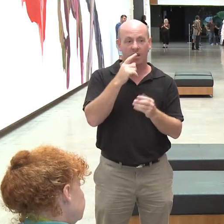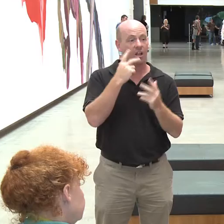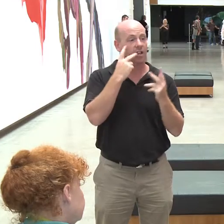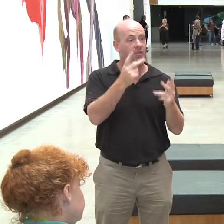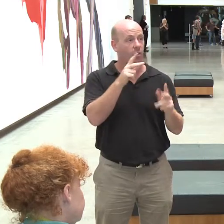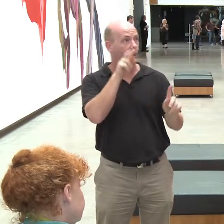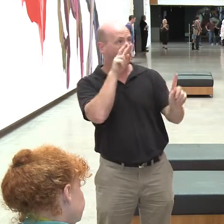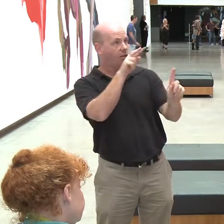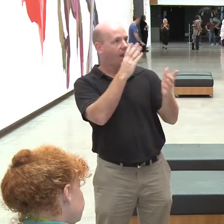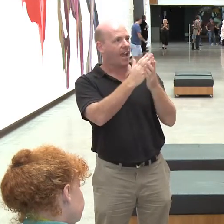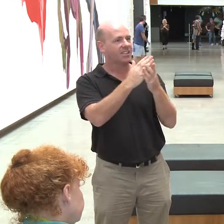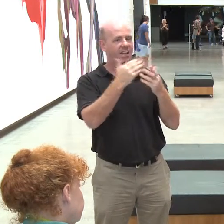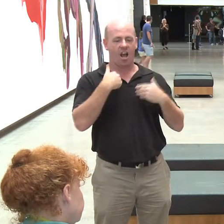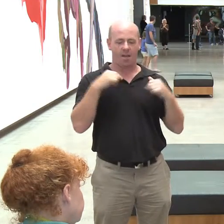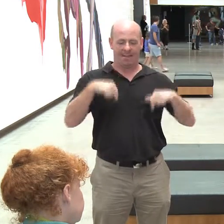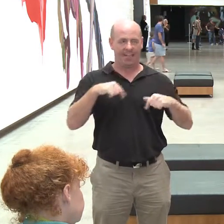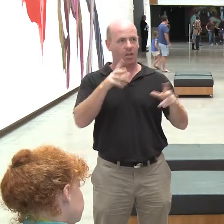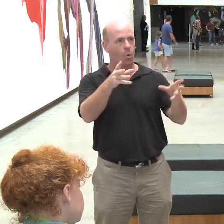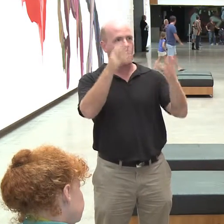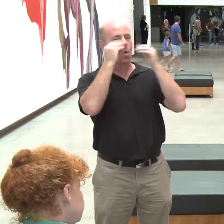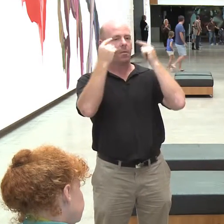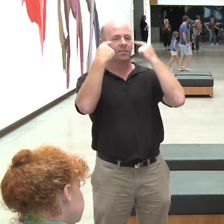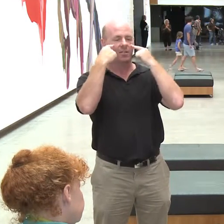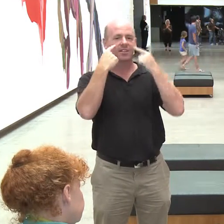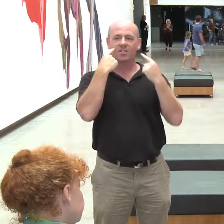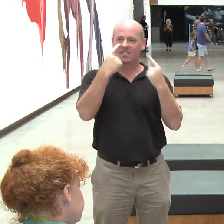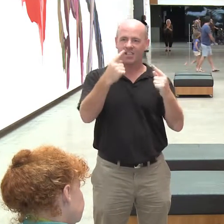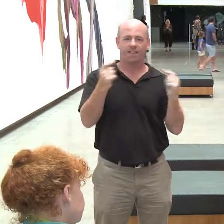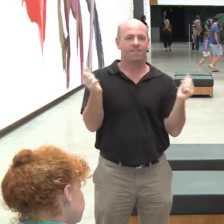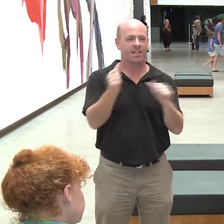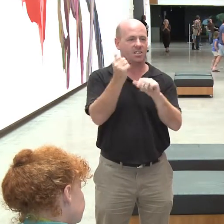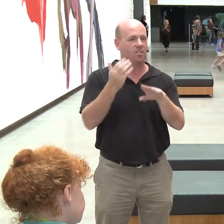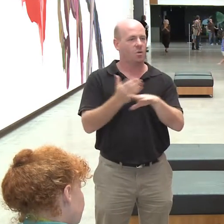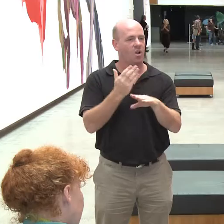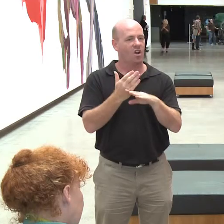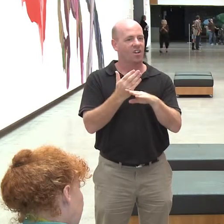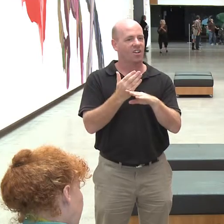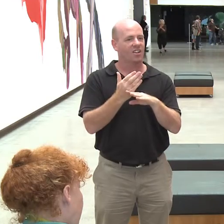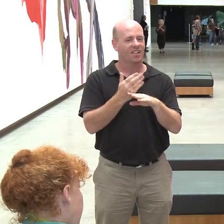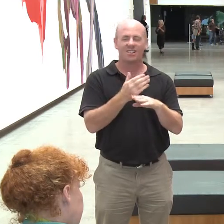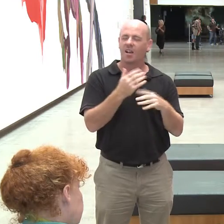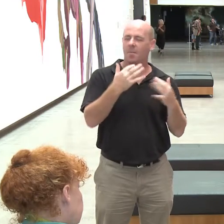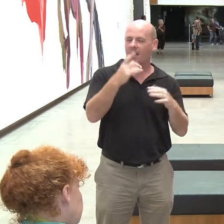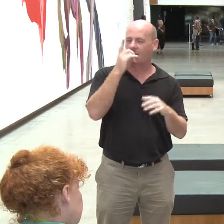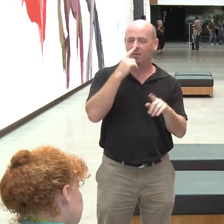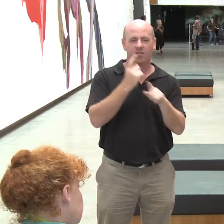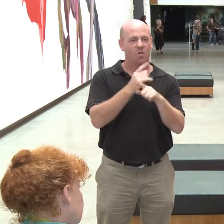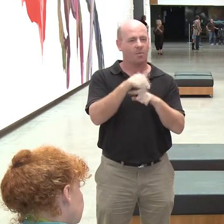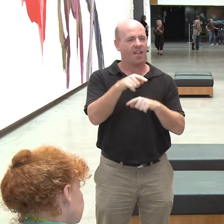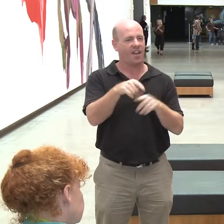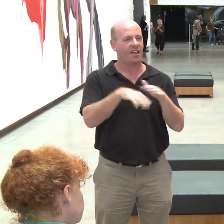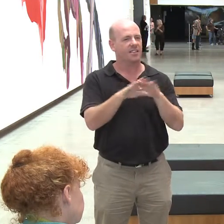actually completes the work in some way. And it wasn't just him, there's a whole number of artists that have talked about this in a similar